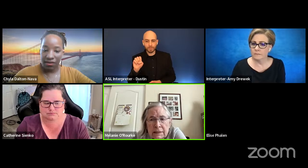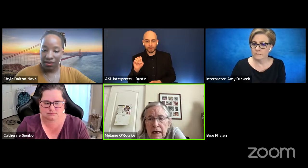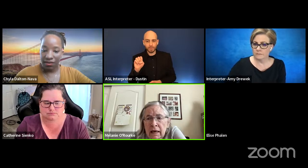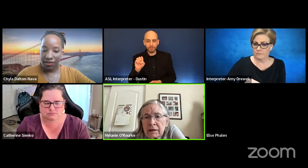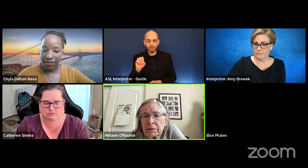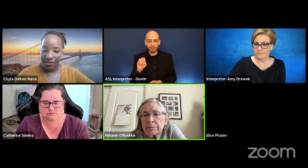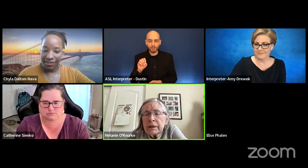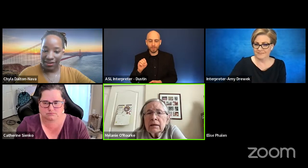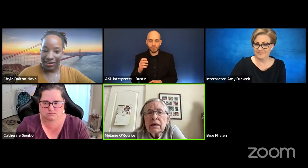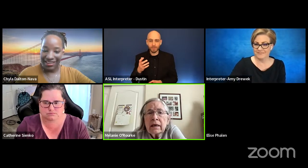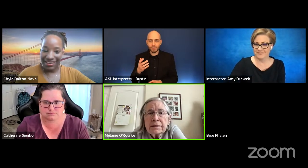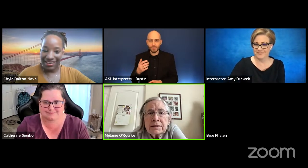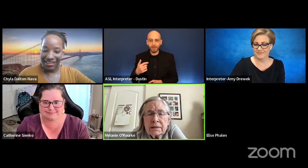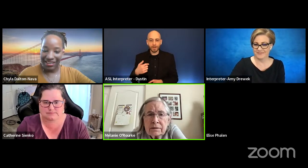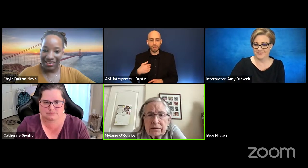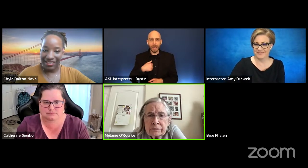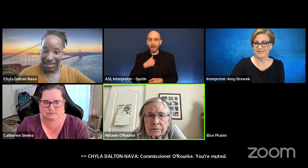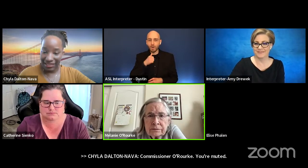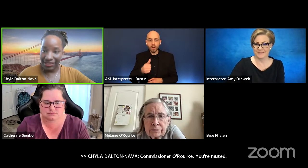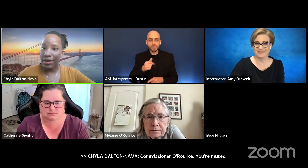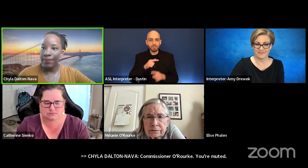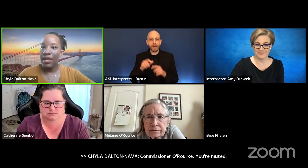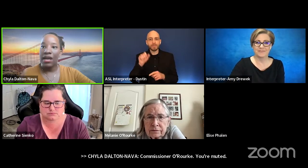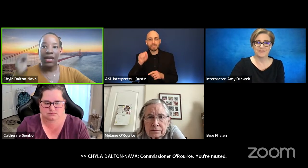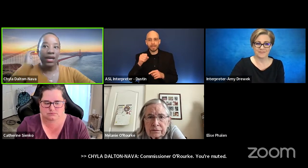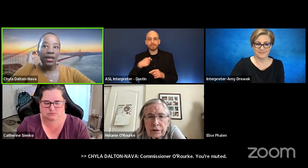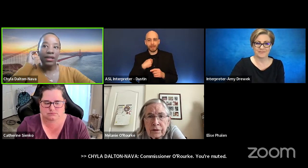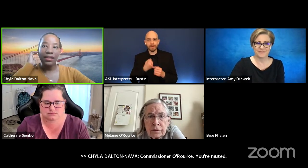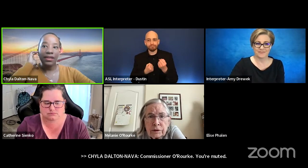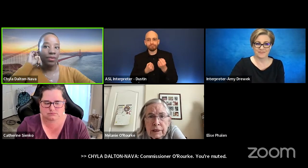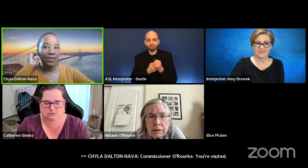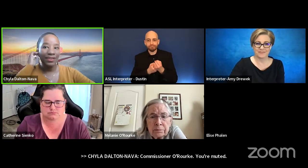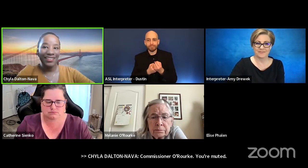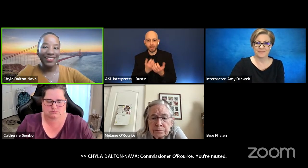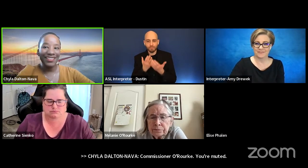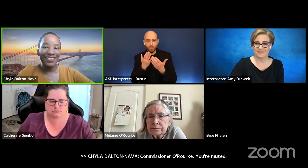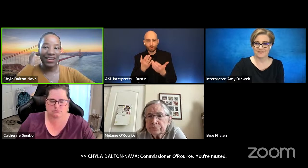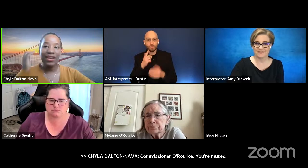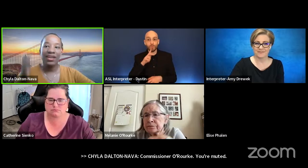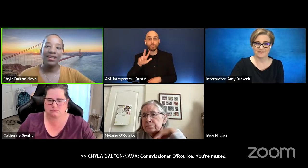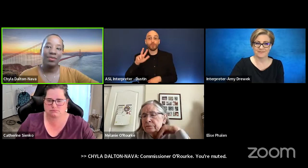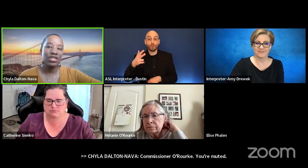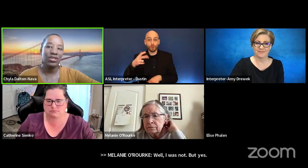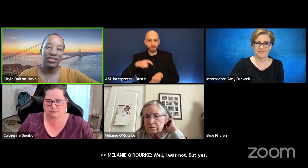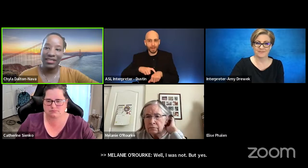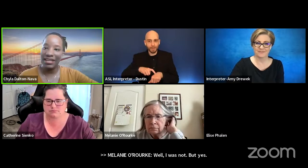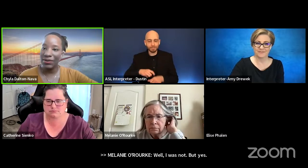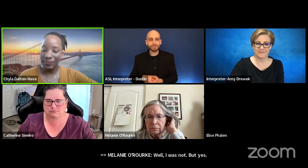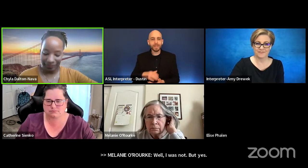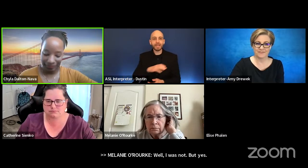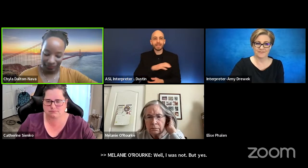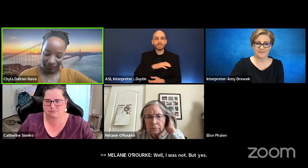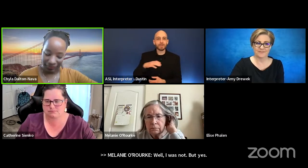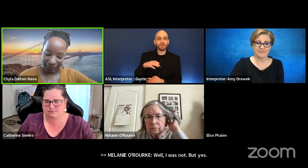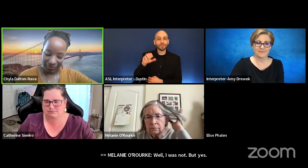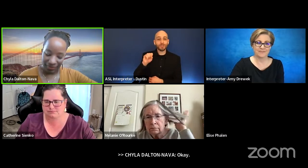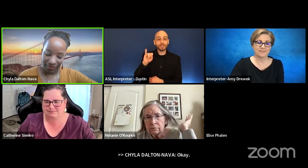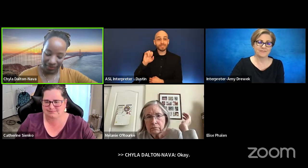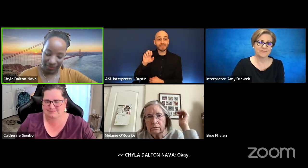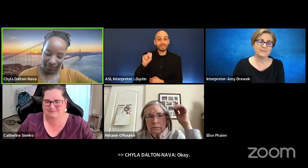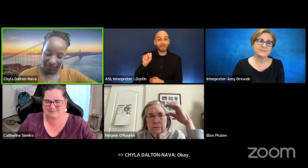Well, I was not, but yes, Yes? Okay. for the 3rd time. Commissioner Cinco?